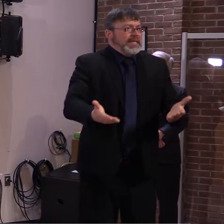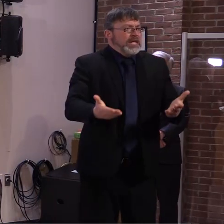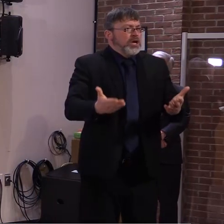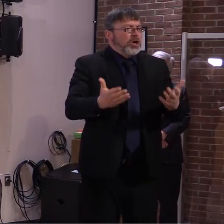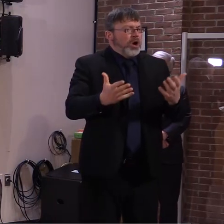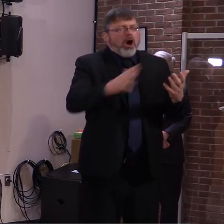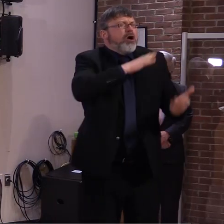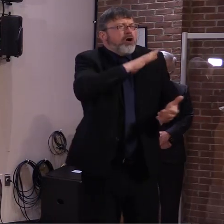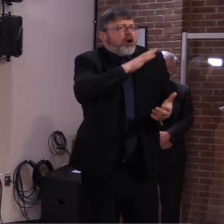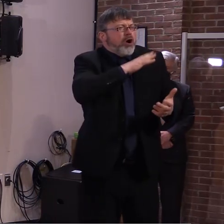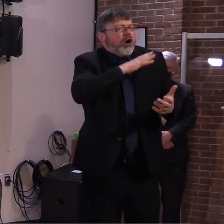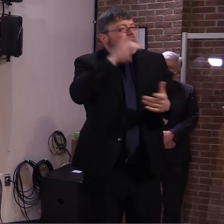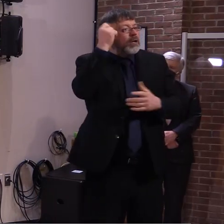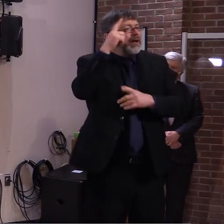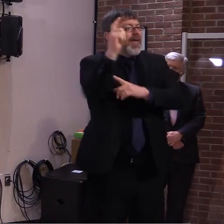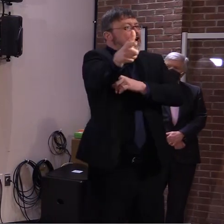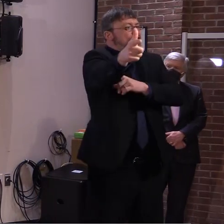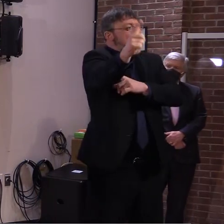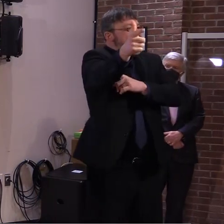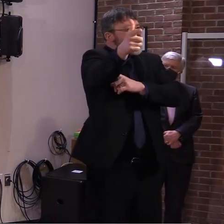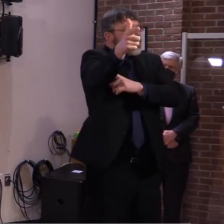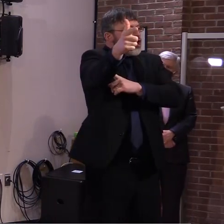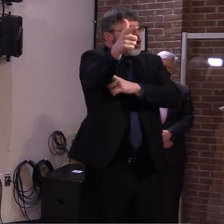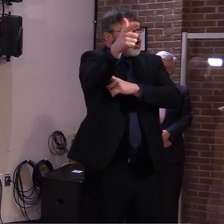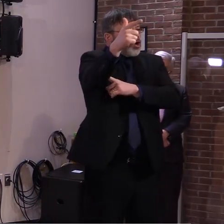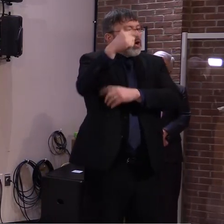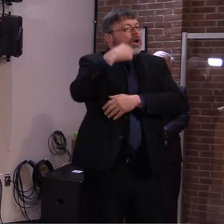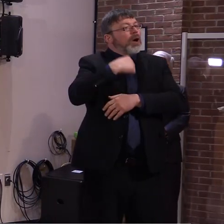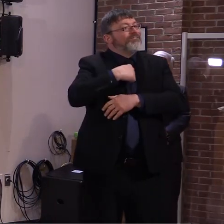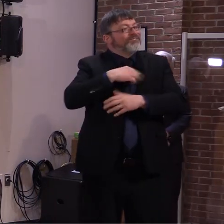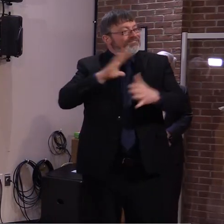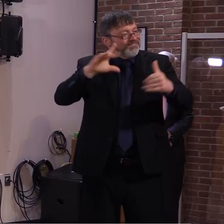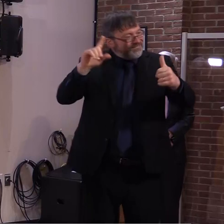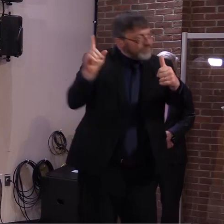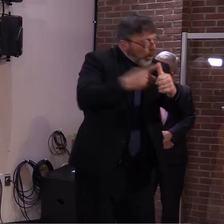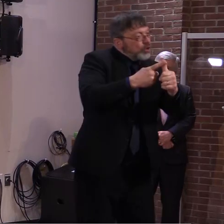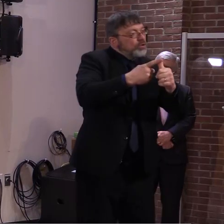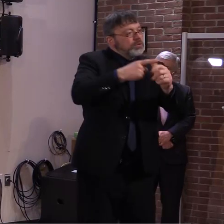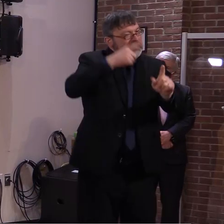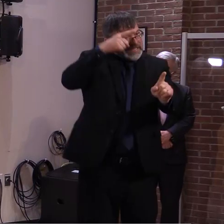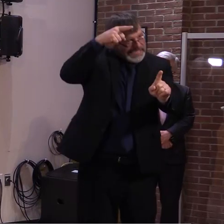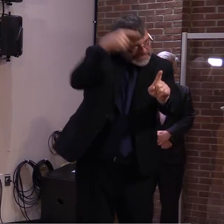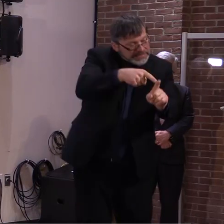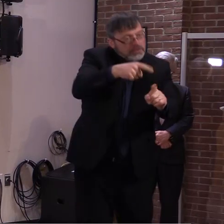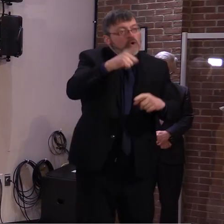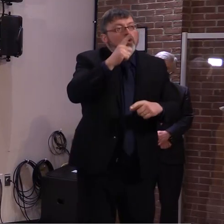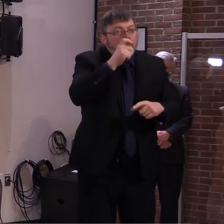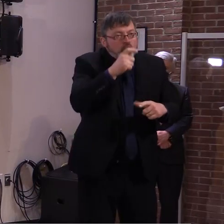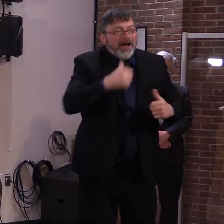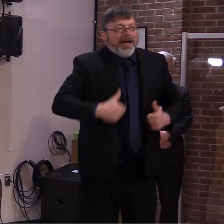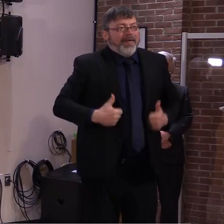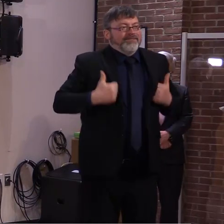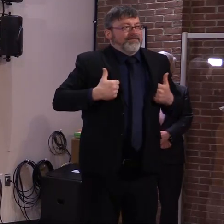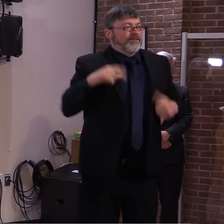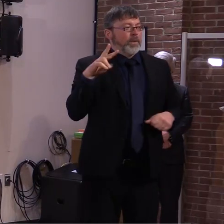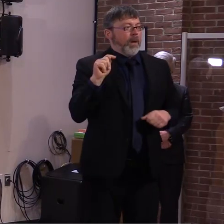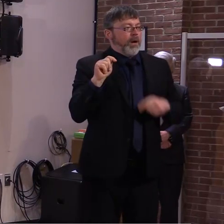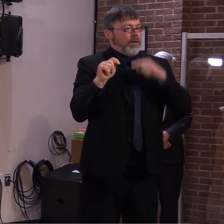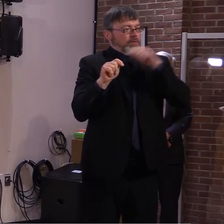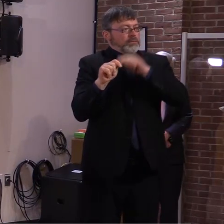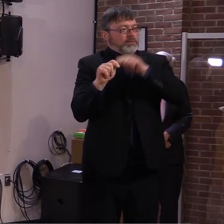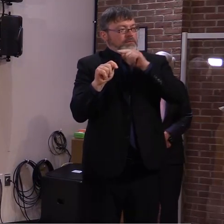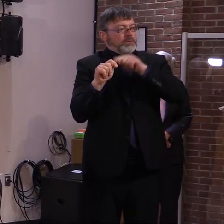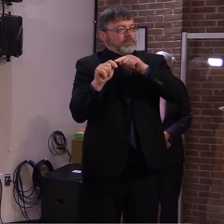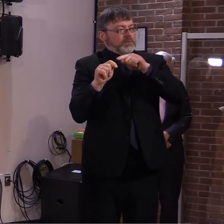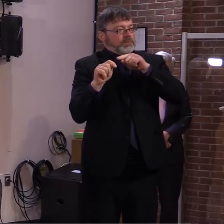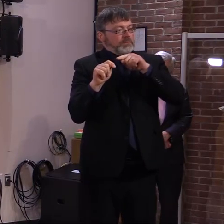an ability for them to get vaccinated as well. So that date is flexible in some respects. As I